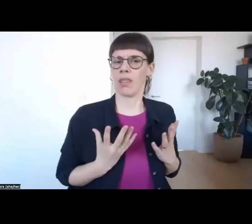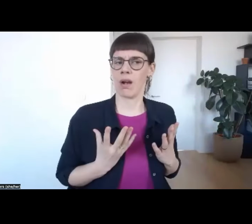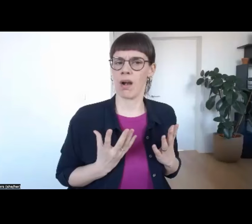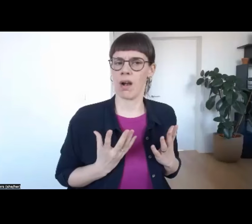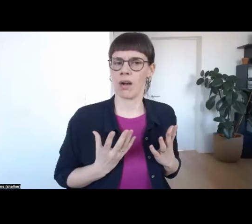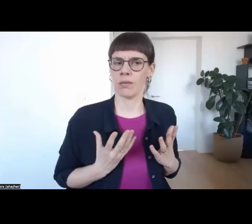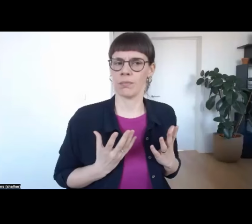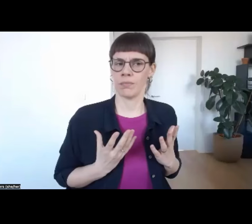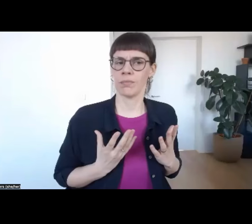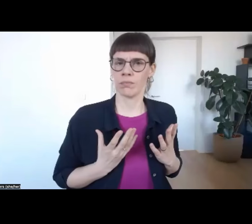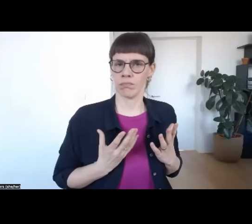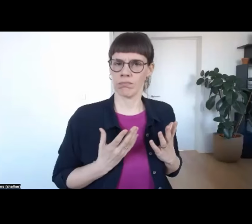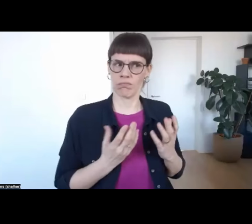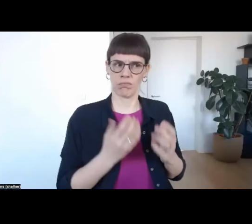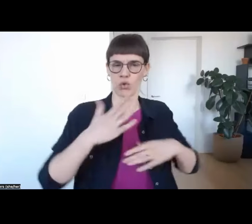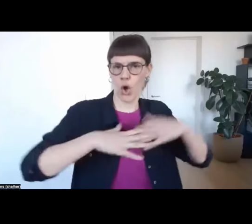How do they